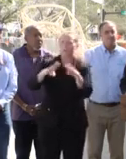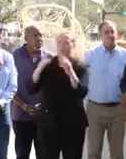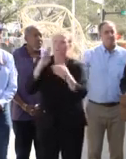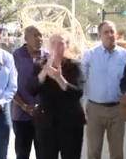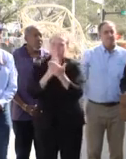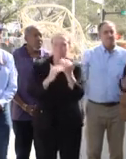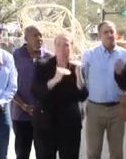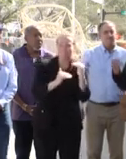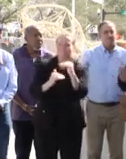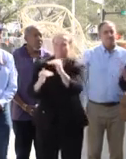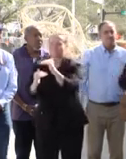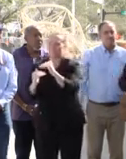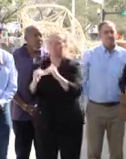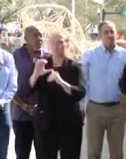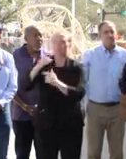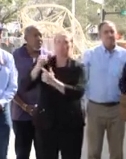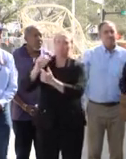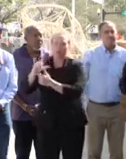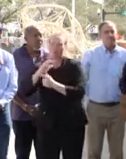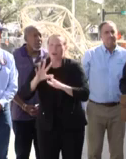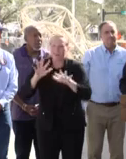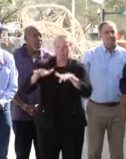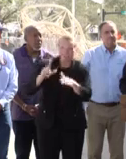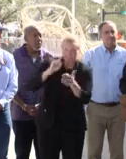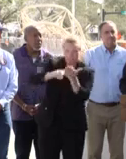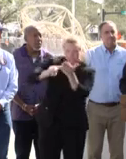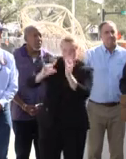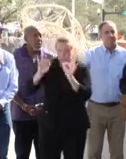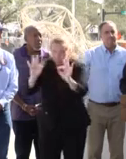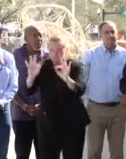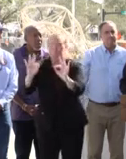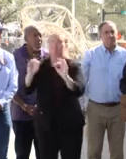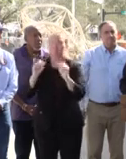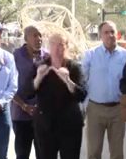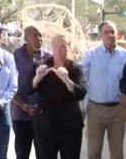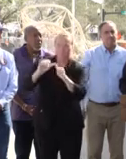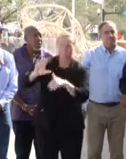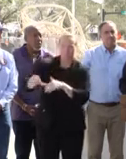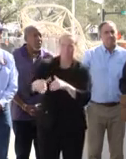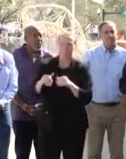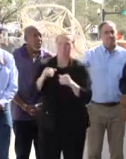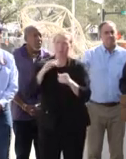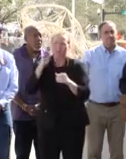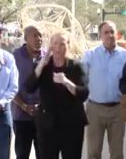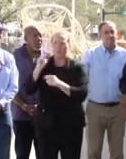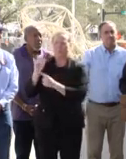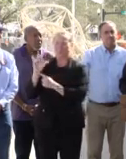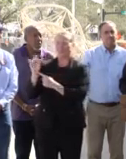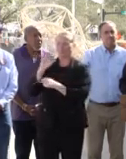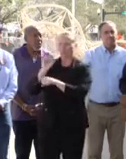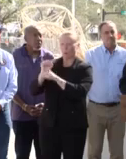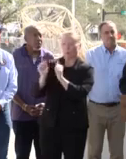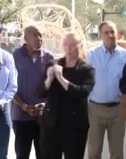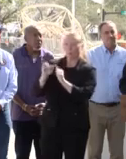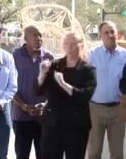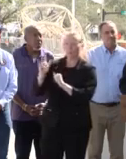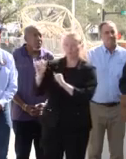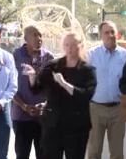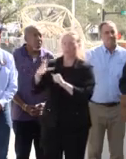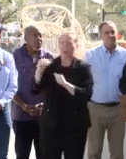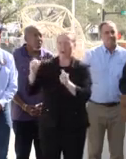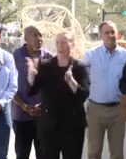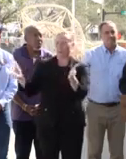underway at both of them. And I know Kevin is working with the utilities and the port, particularly in Tampa, to get the